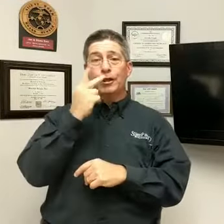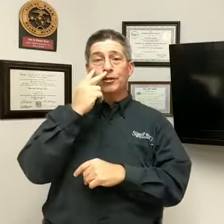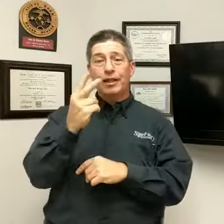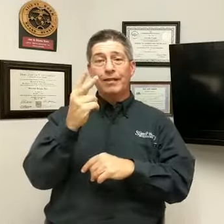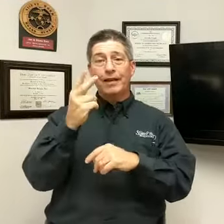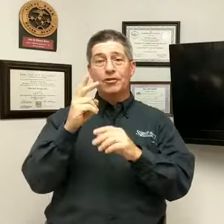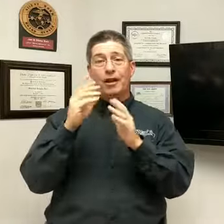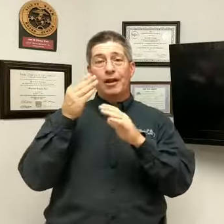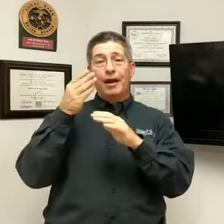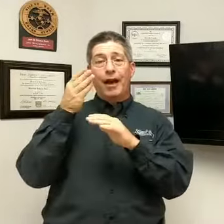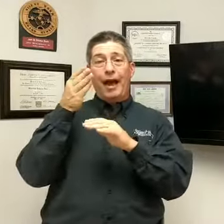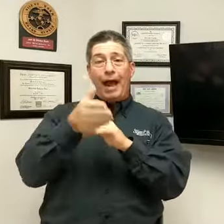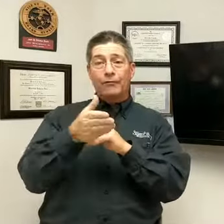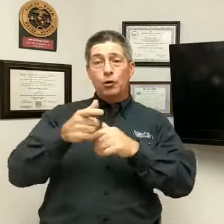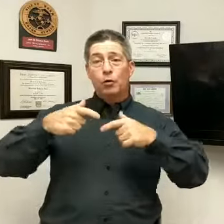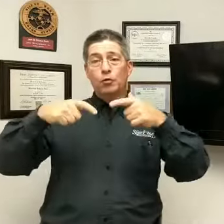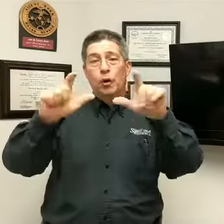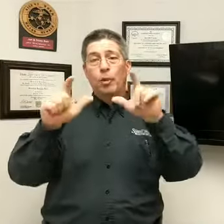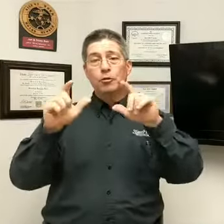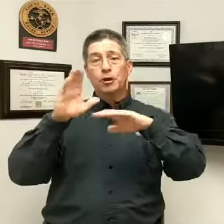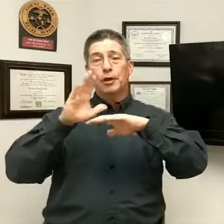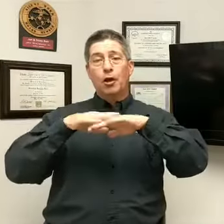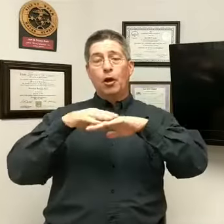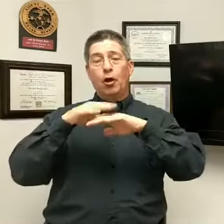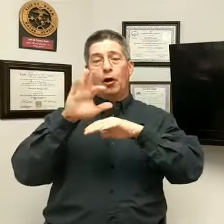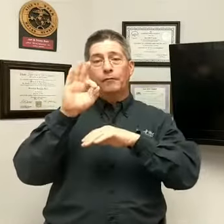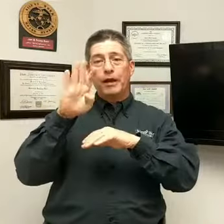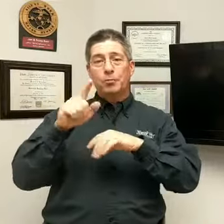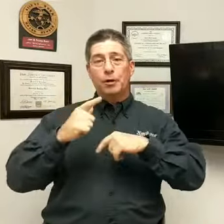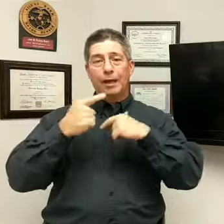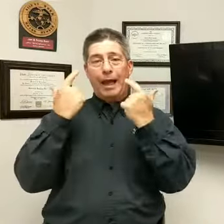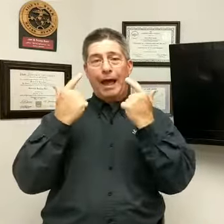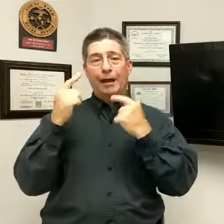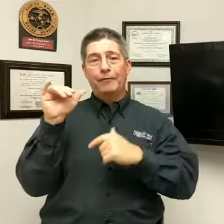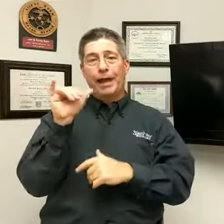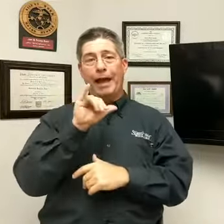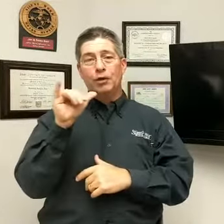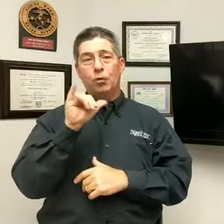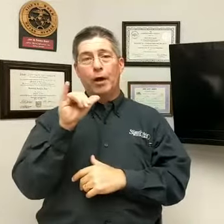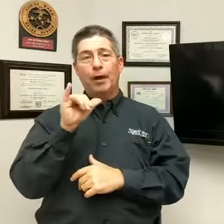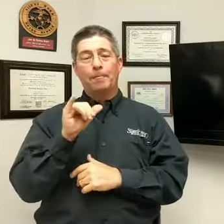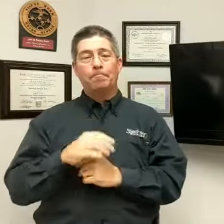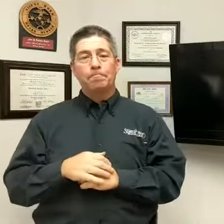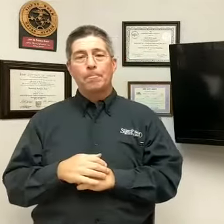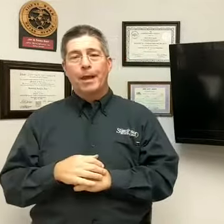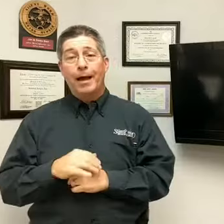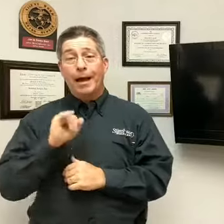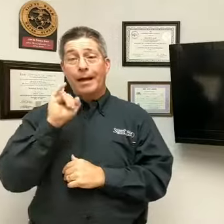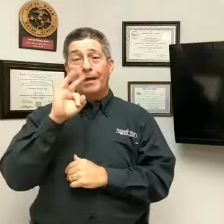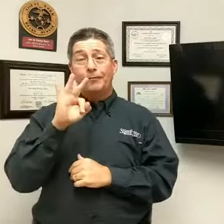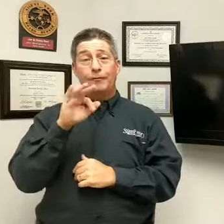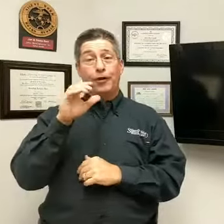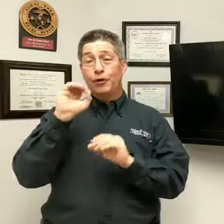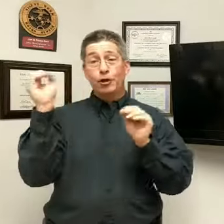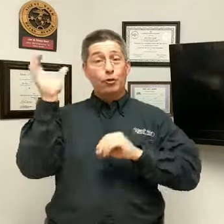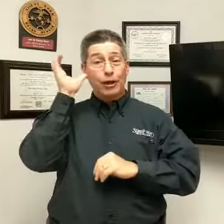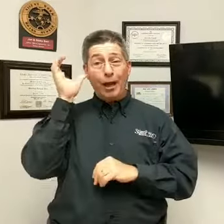see this afterwards. We'll post it on Facebook Live as well. If there's no sound,